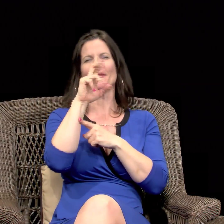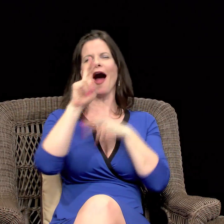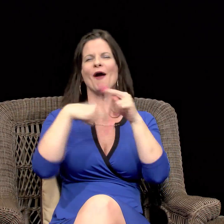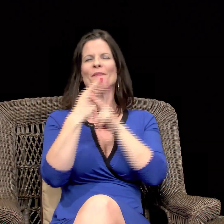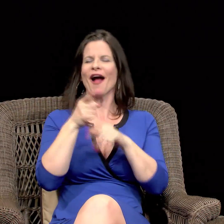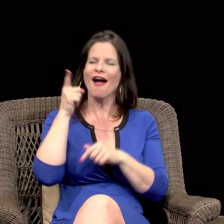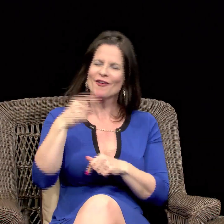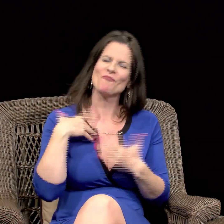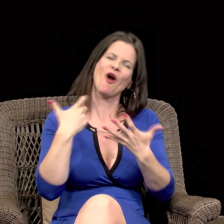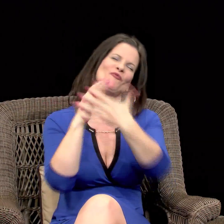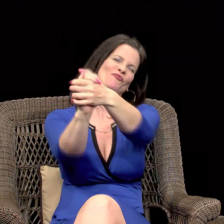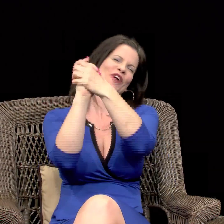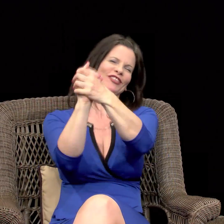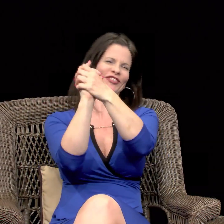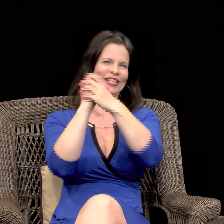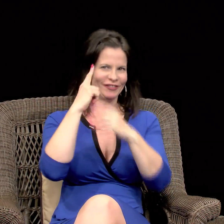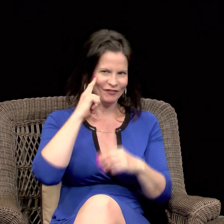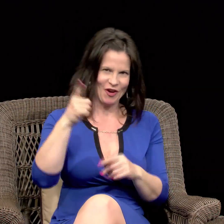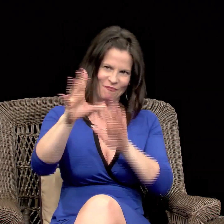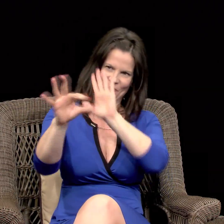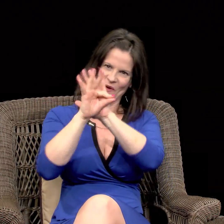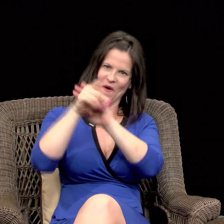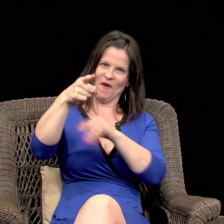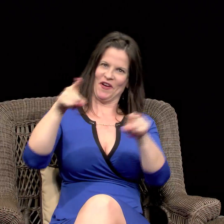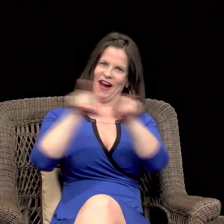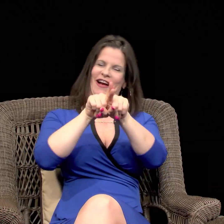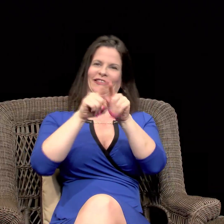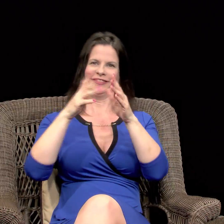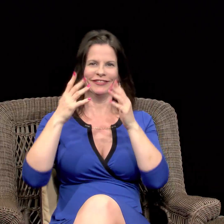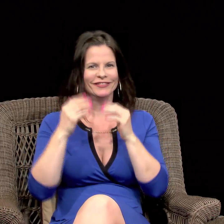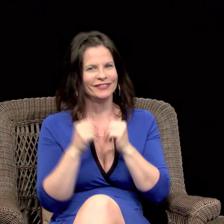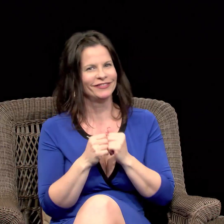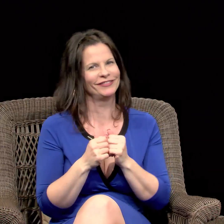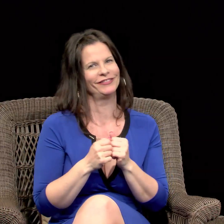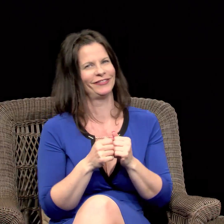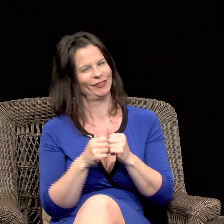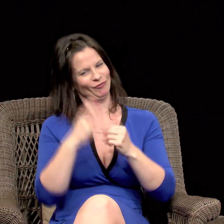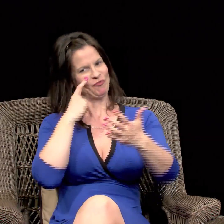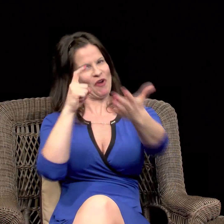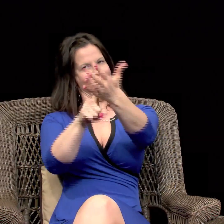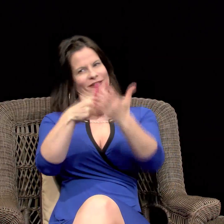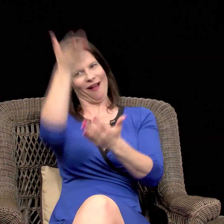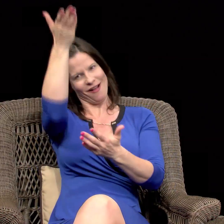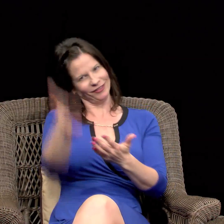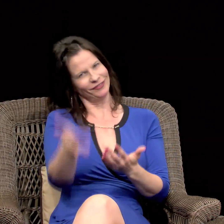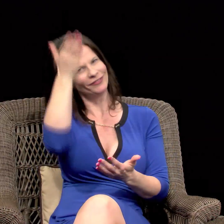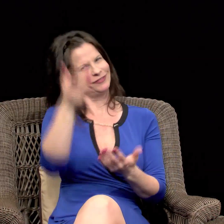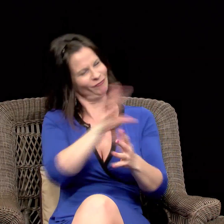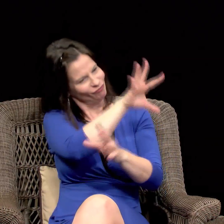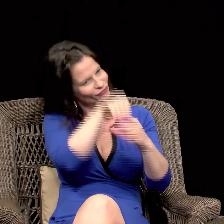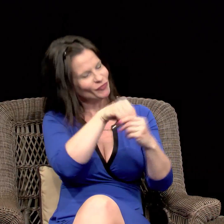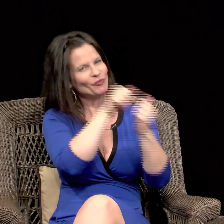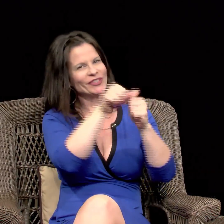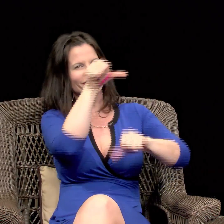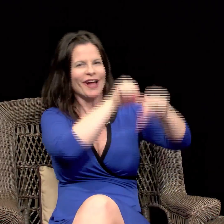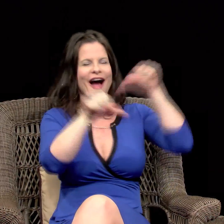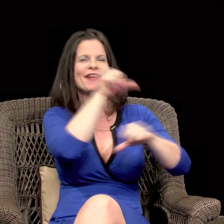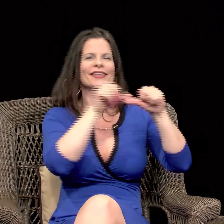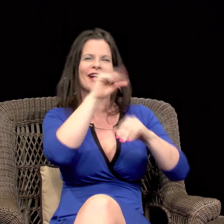success. And that's what I admire about her. So I say congratulations for being selected. And I think that